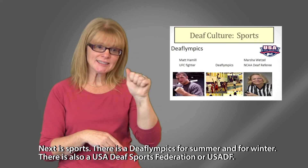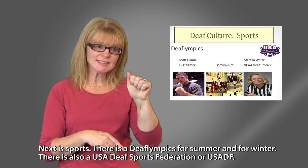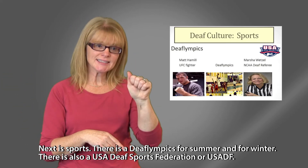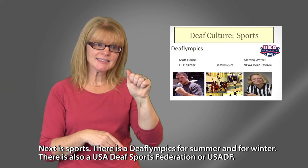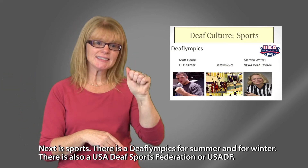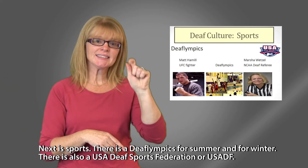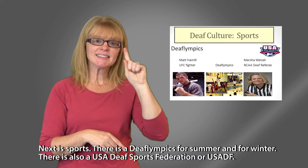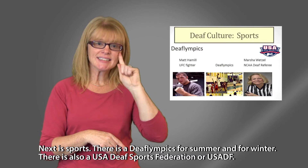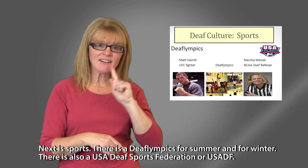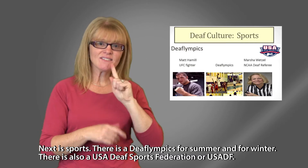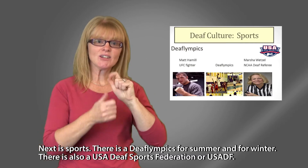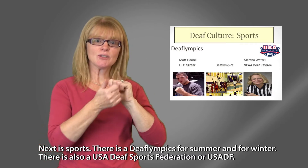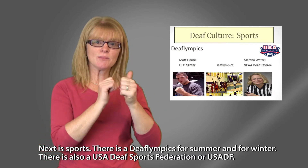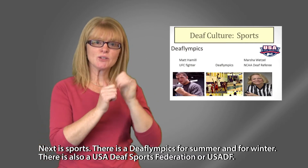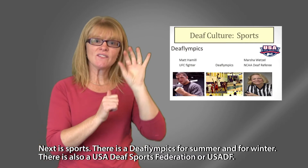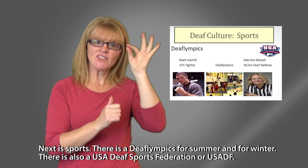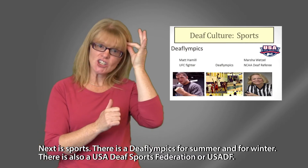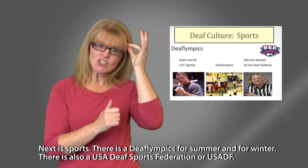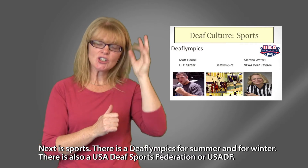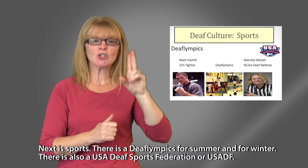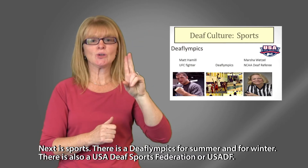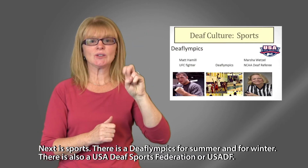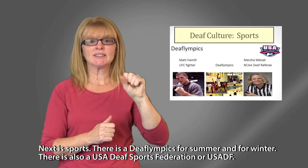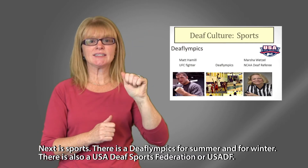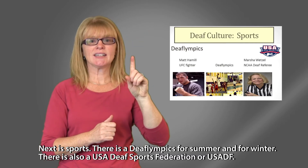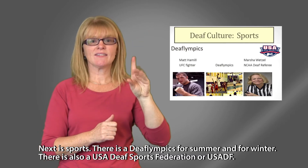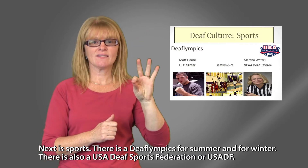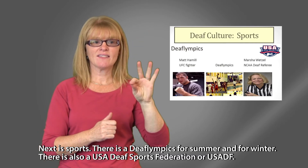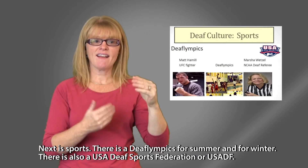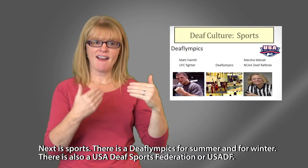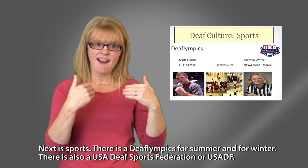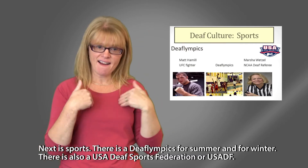Deaf Sports Federation or USADF.